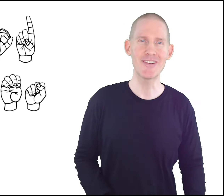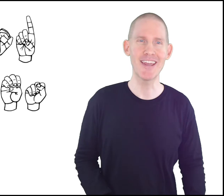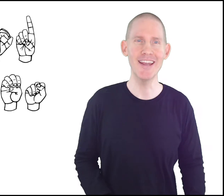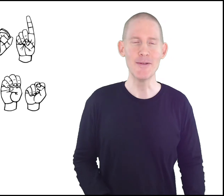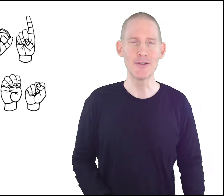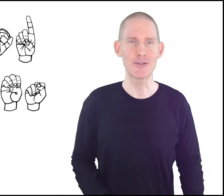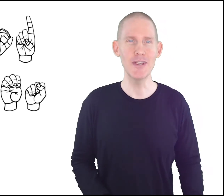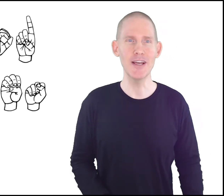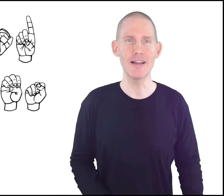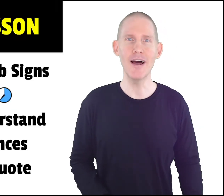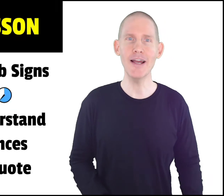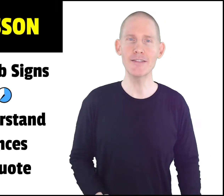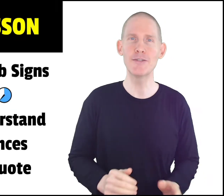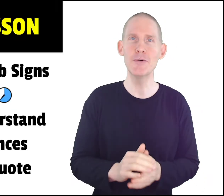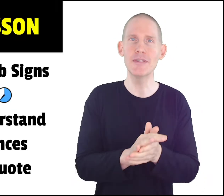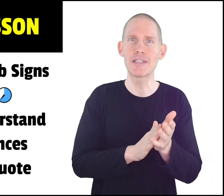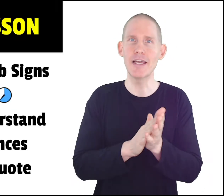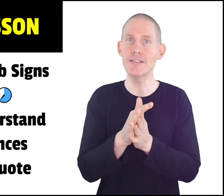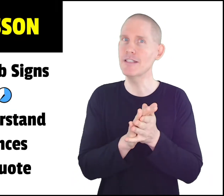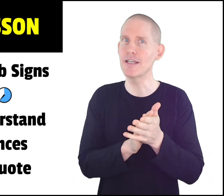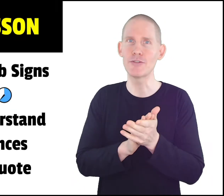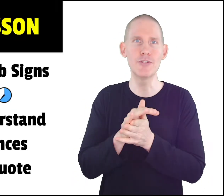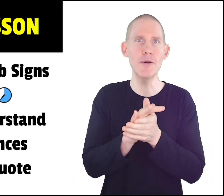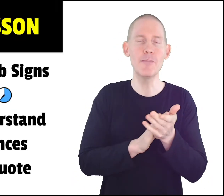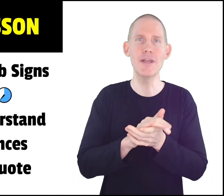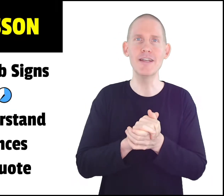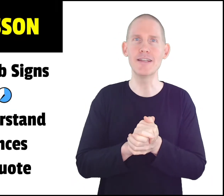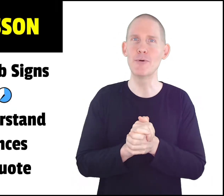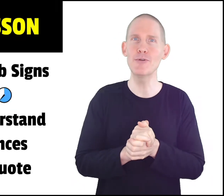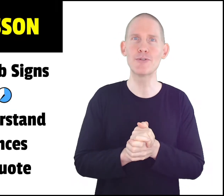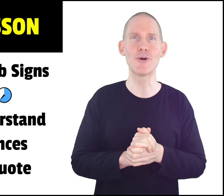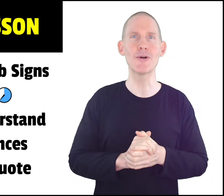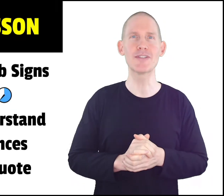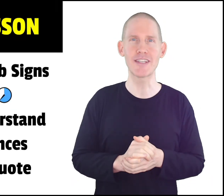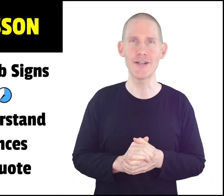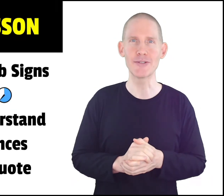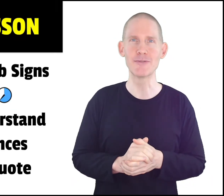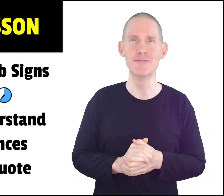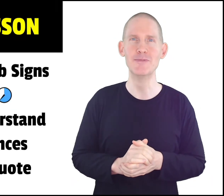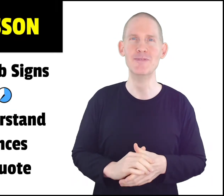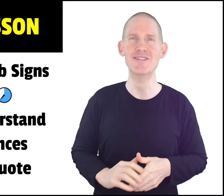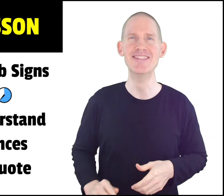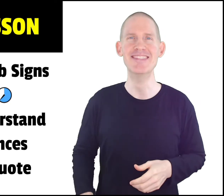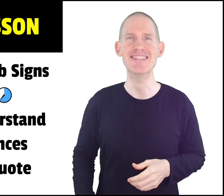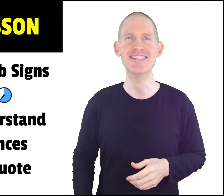Okay, so we got a lot to do in this lesson. Let's jump in and boost your skills.